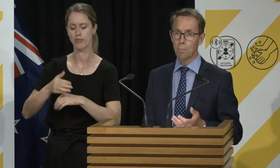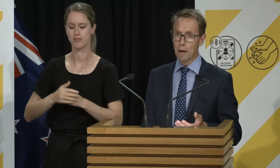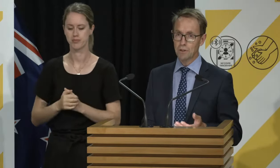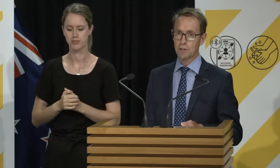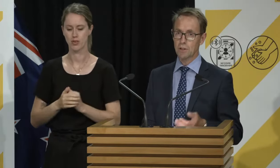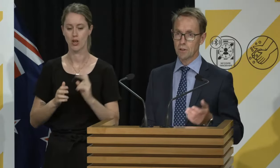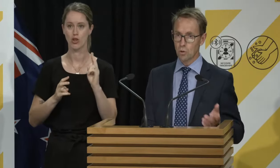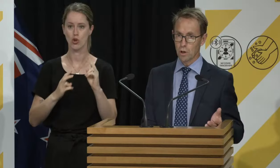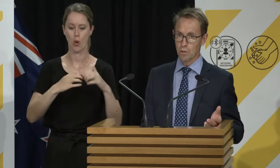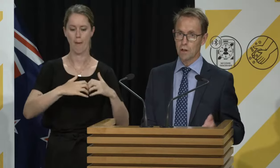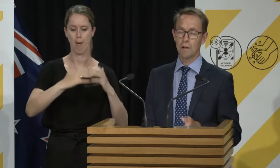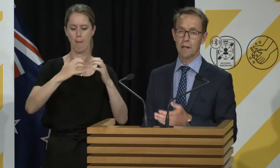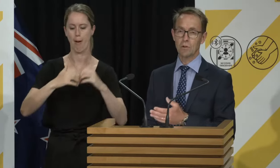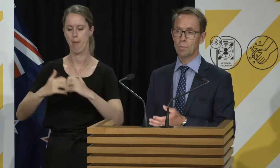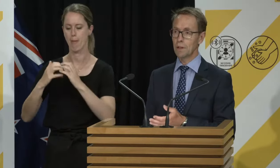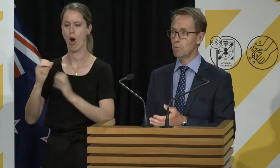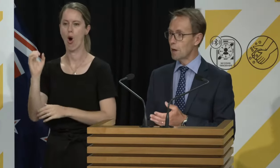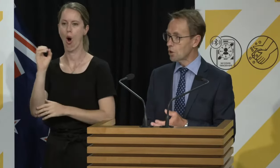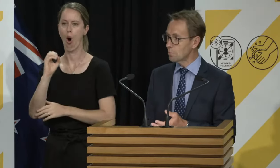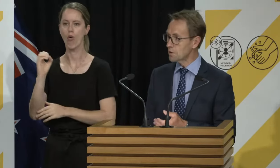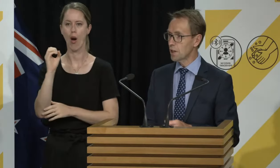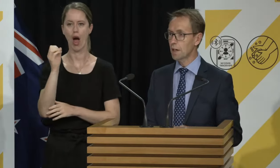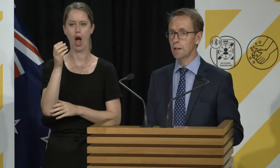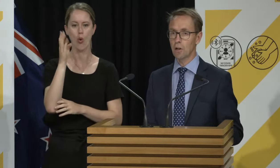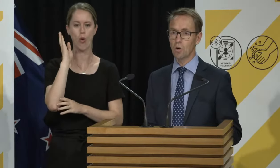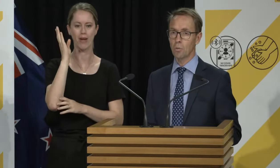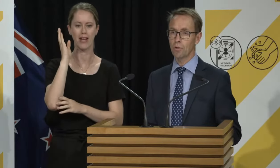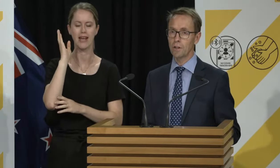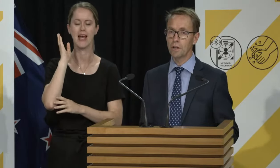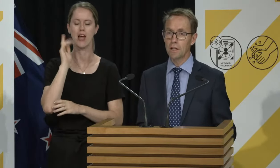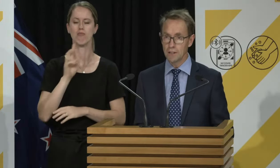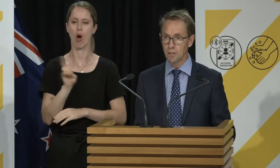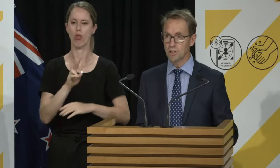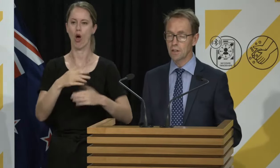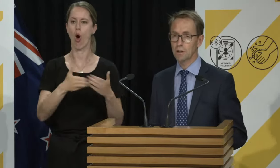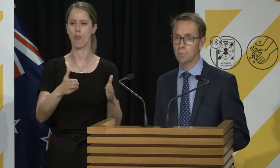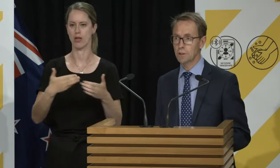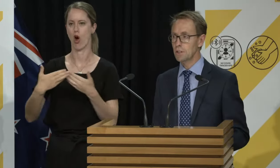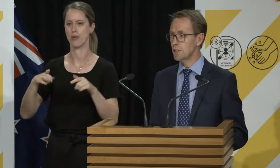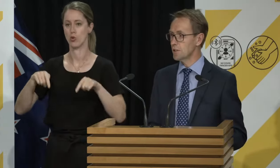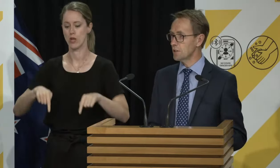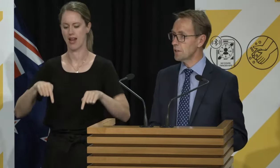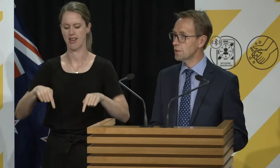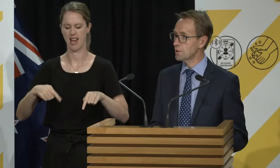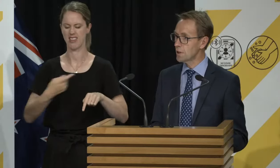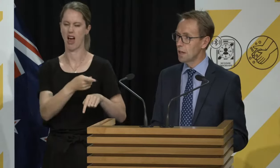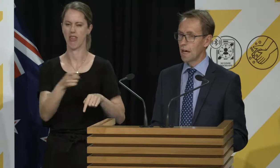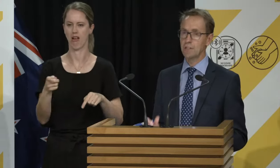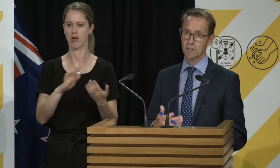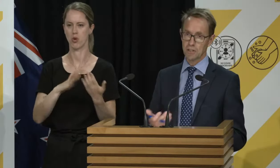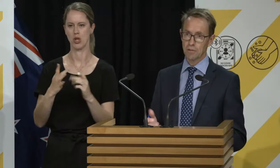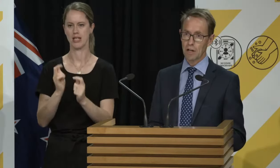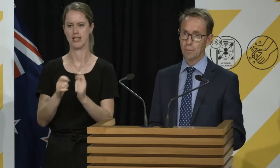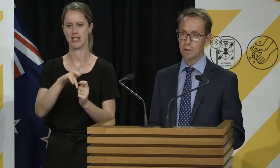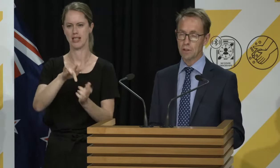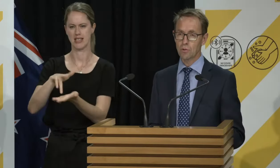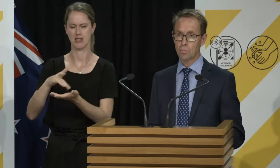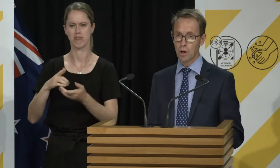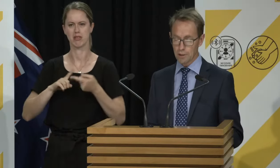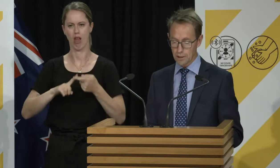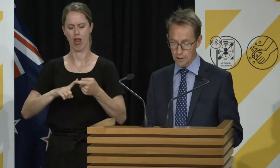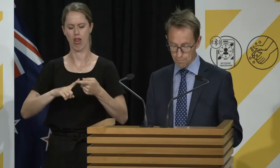2 pop-up centres at Orewa and Albany remain open today, along with the existing community testing centres and testing